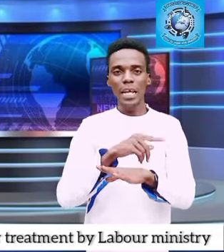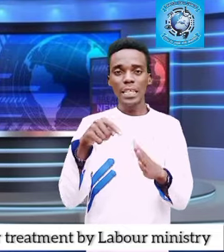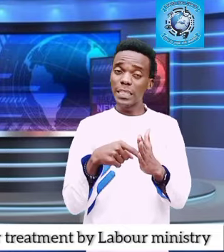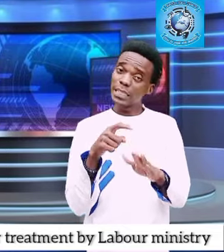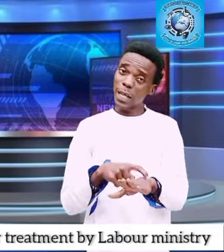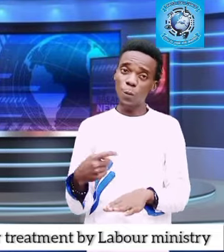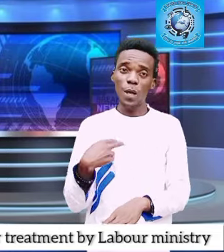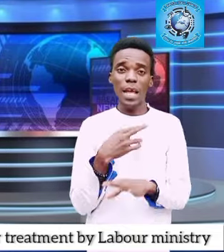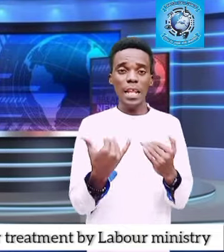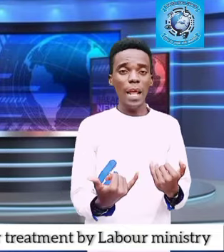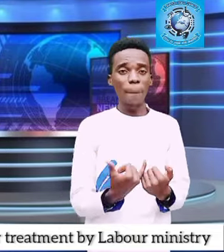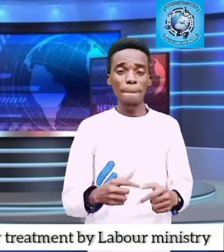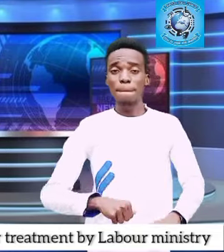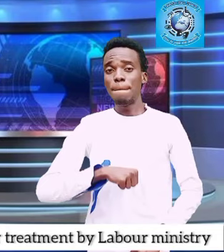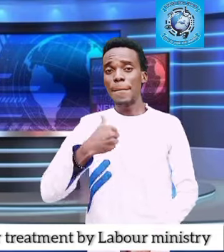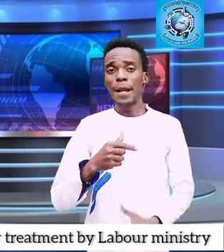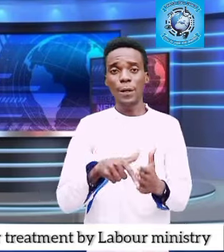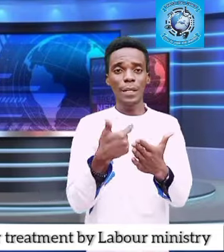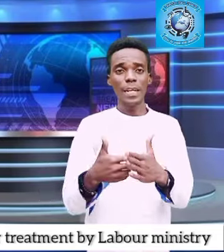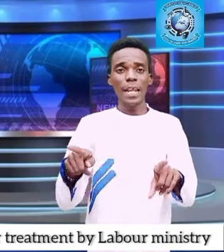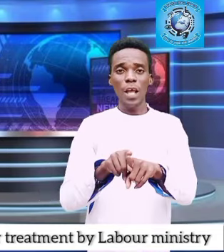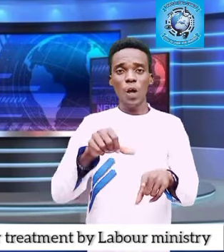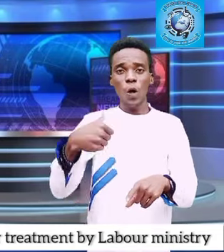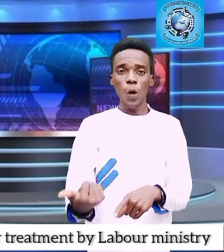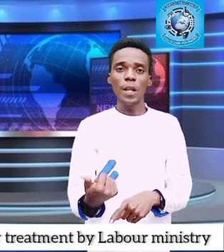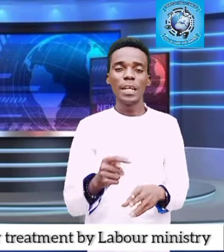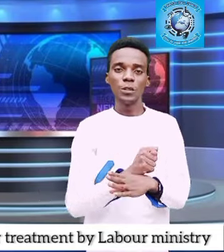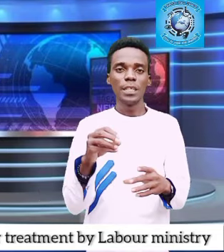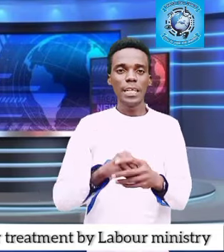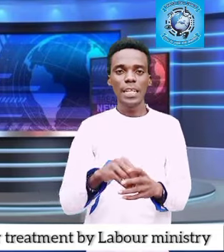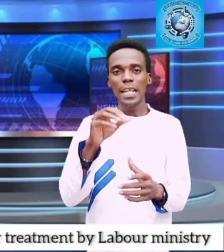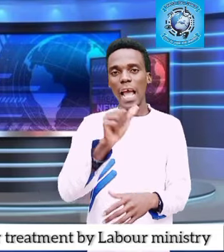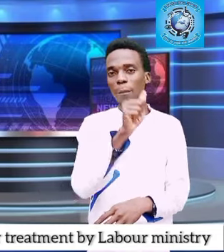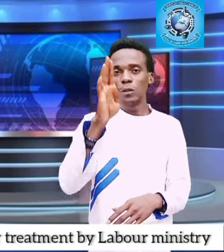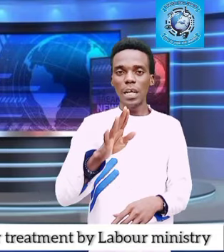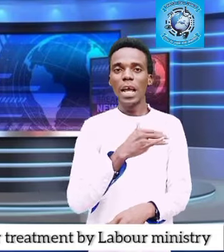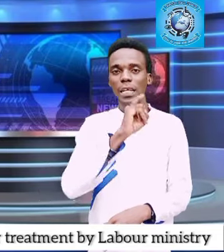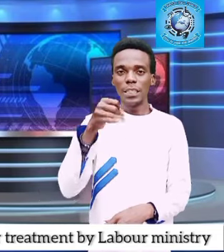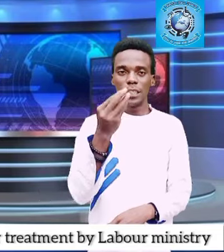graduates like other trainees in Abuja and Jos.